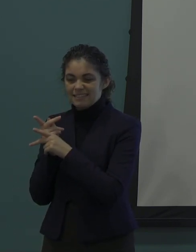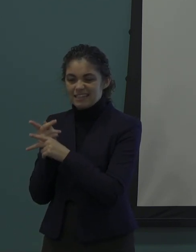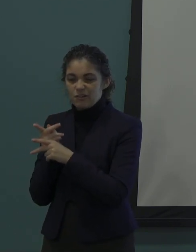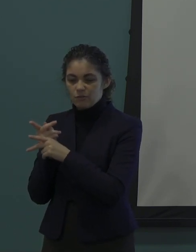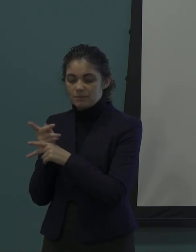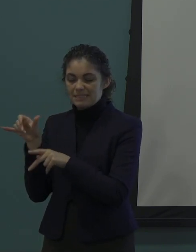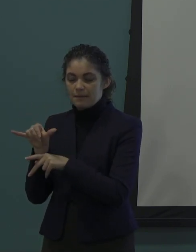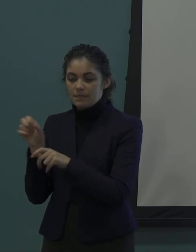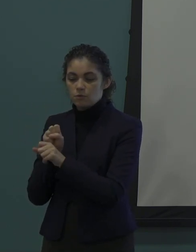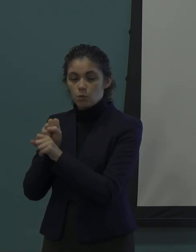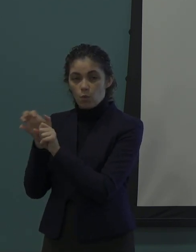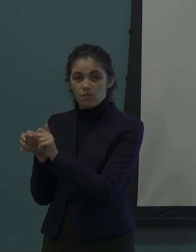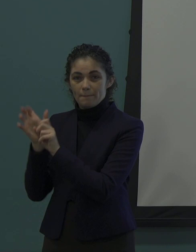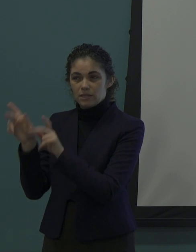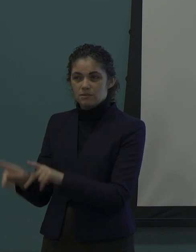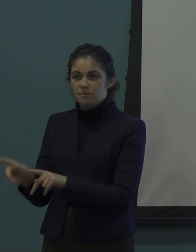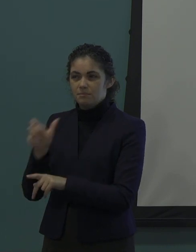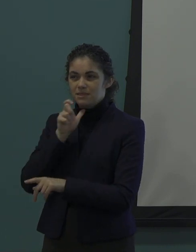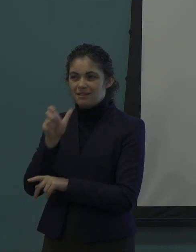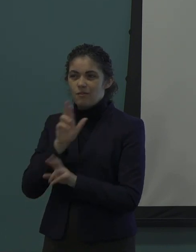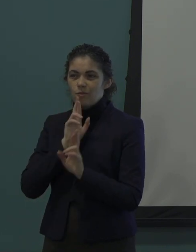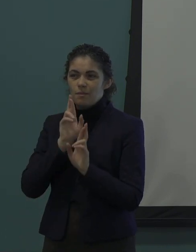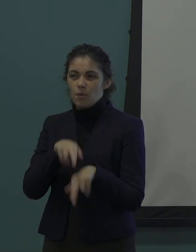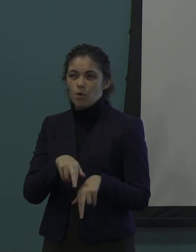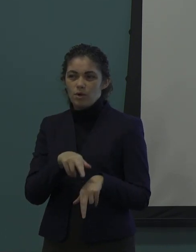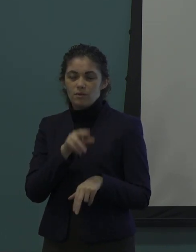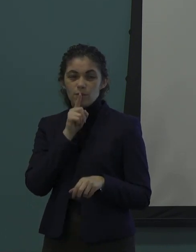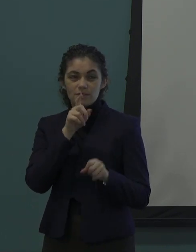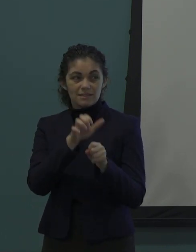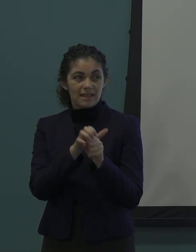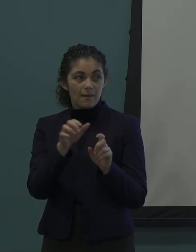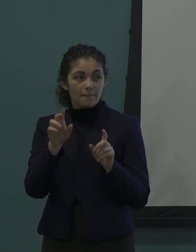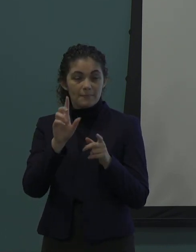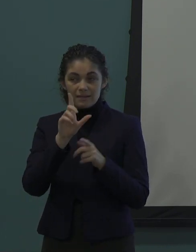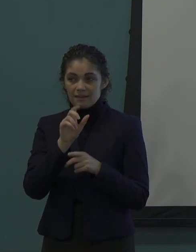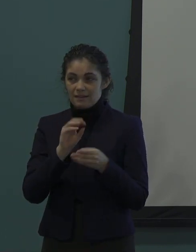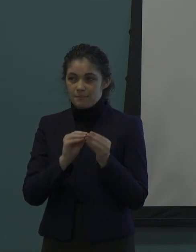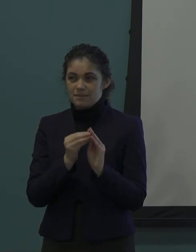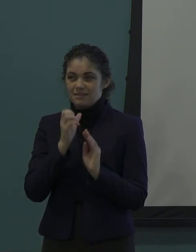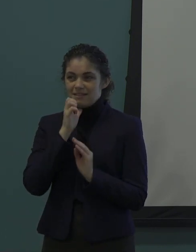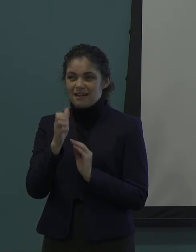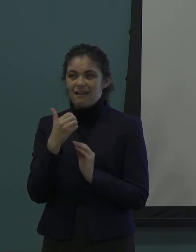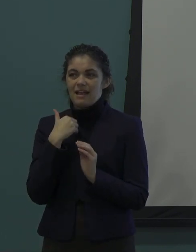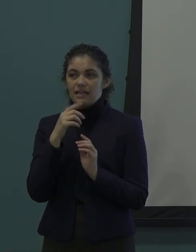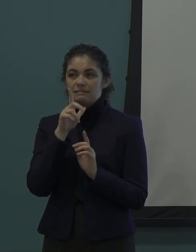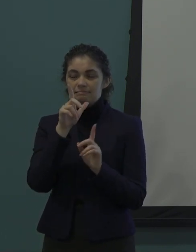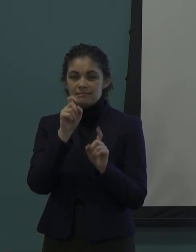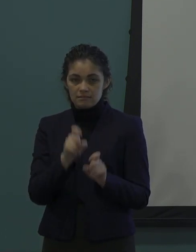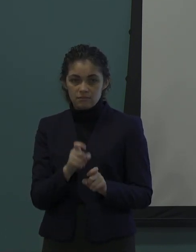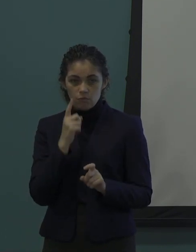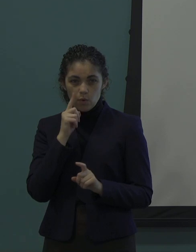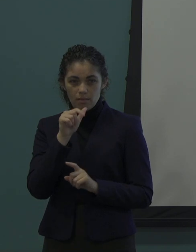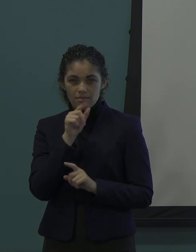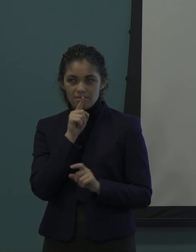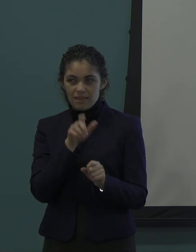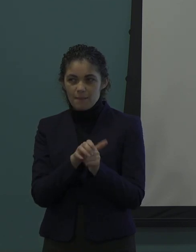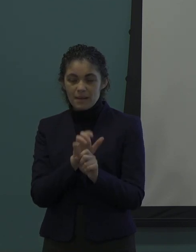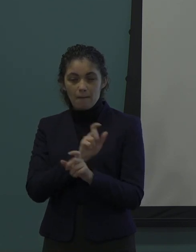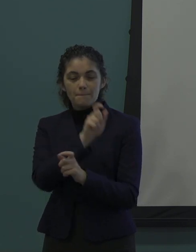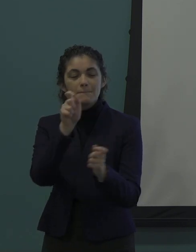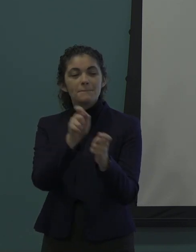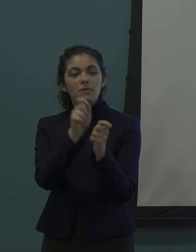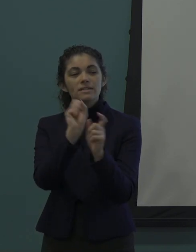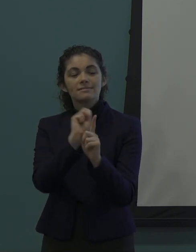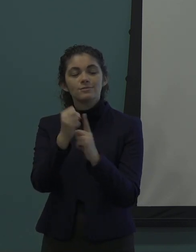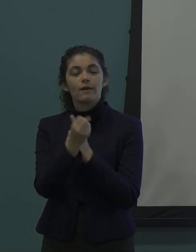are a lab-confirmed case. But we don't report those in the lab-confirmed numbers because they haven't had a lab test. In a perfect